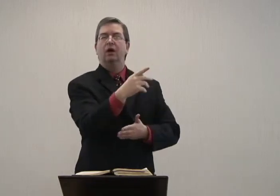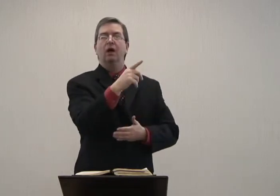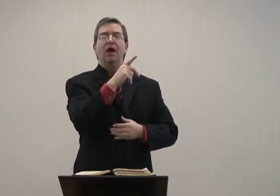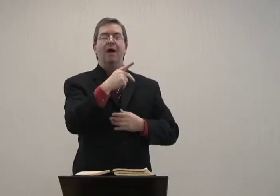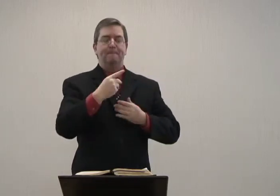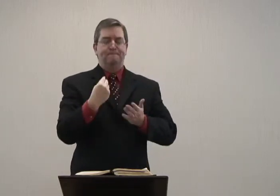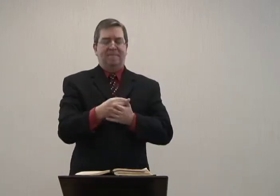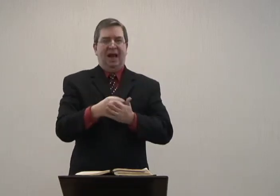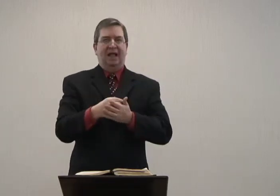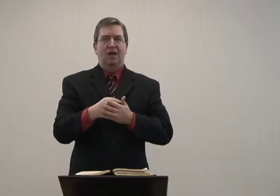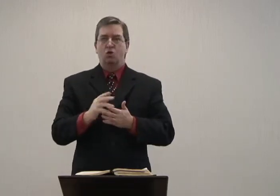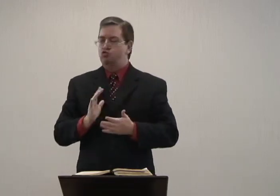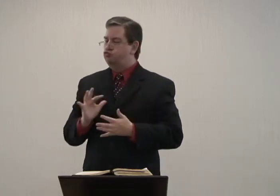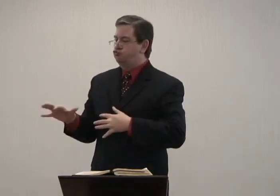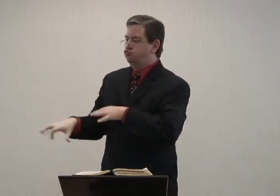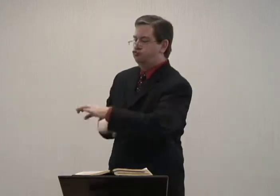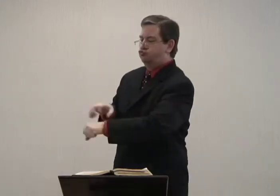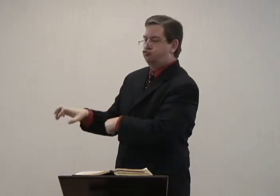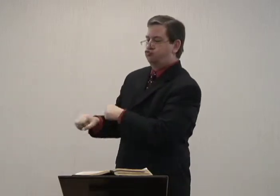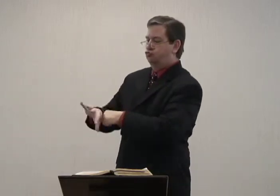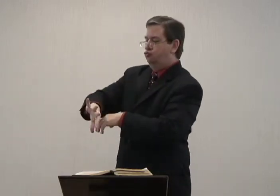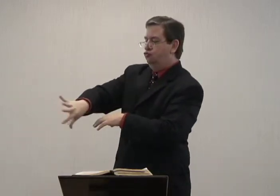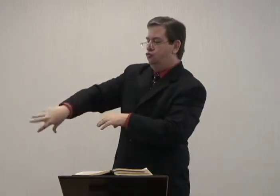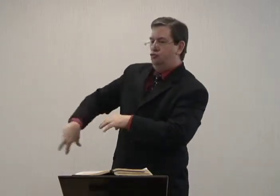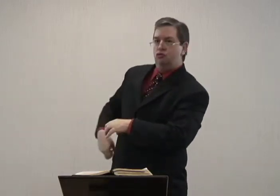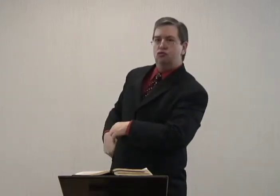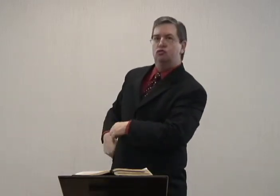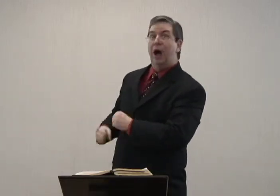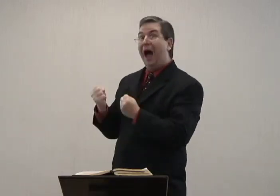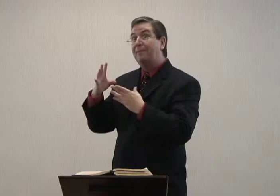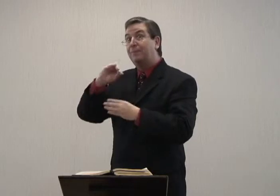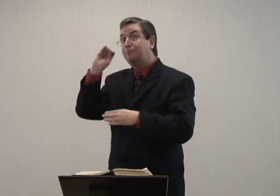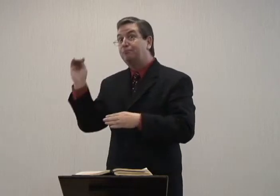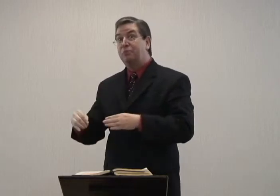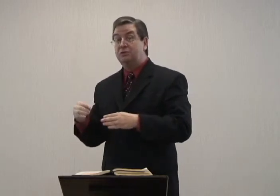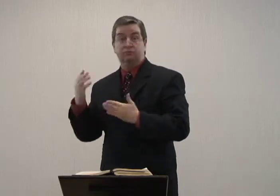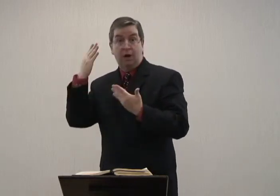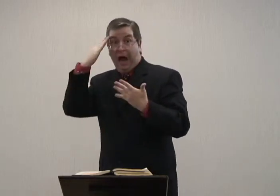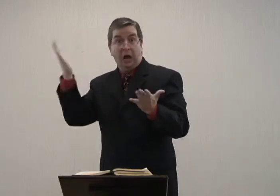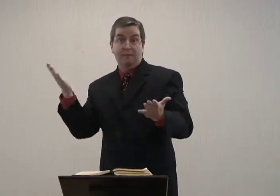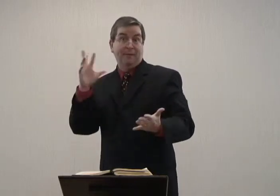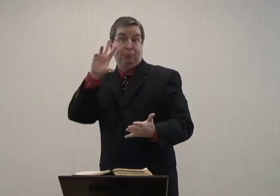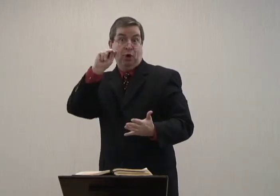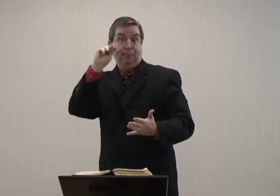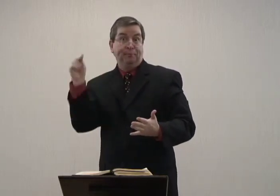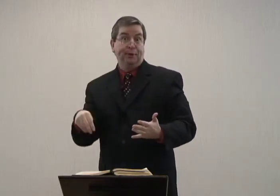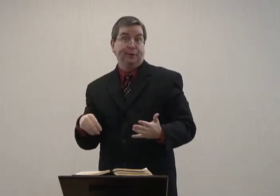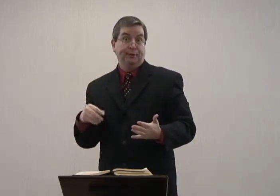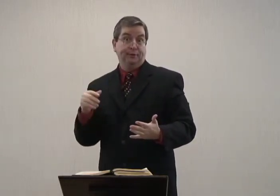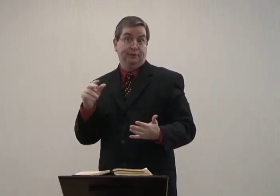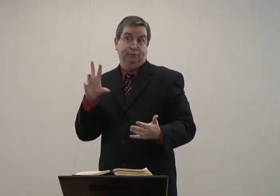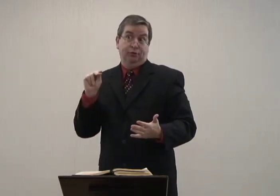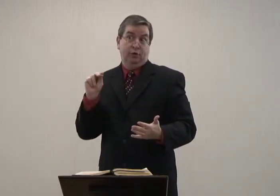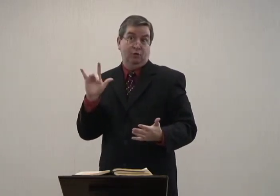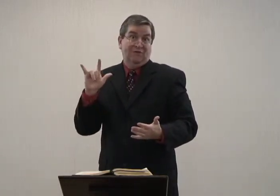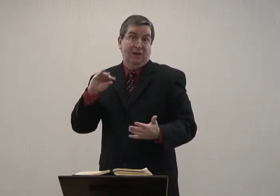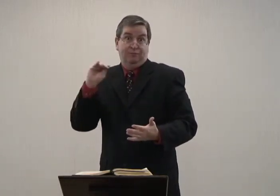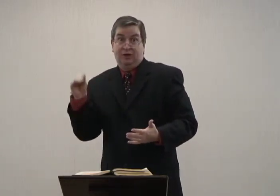not to give it away. They would take the money. How much percent? I don't know, maybe 30%?